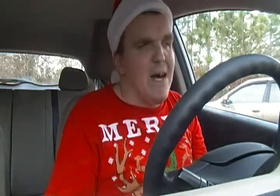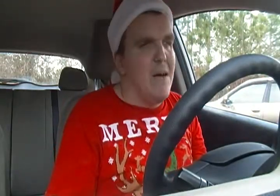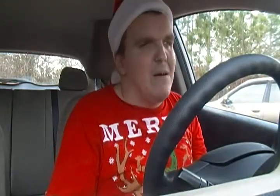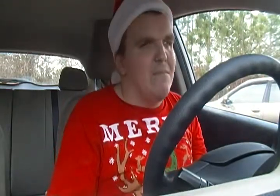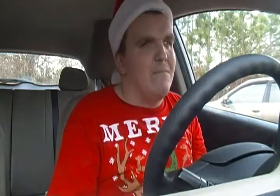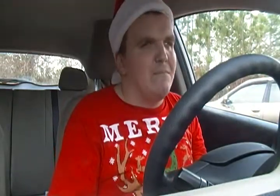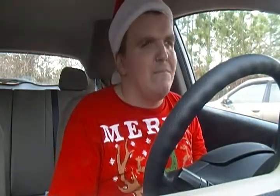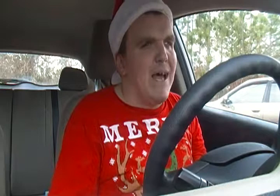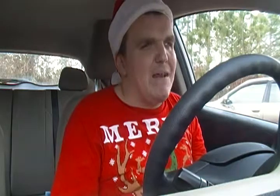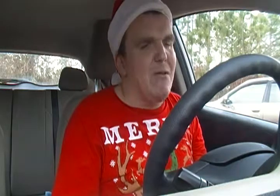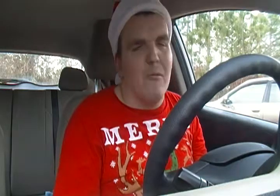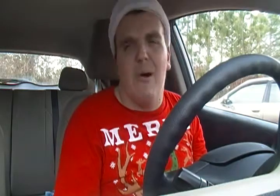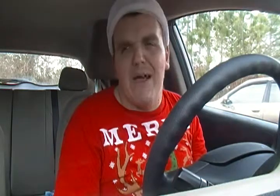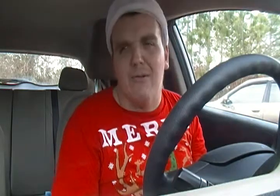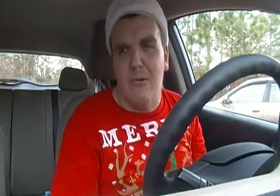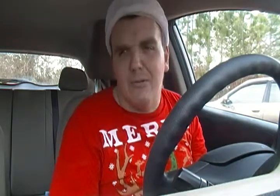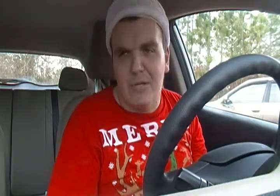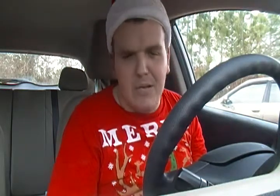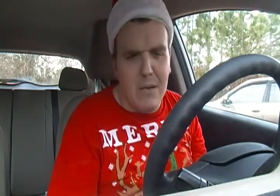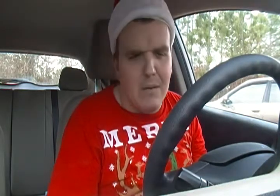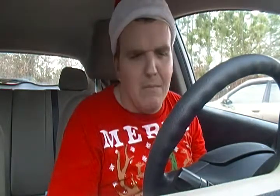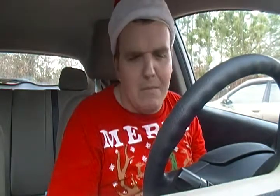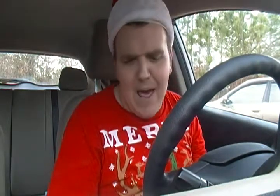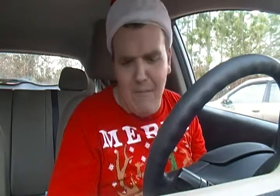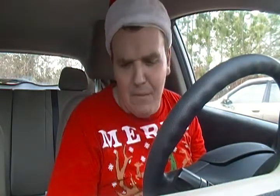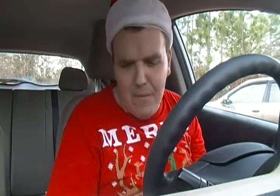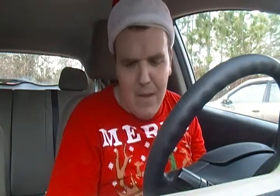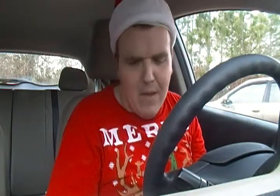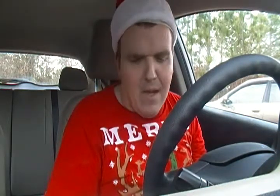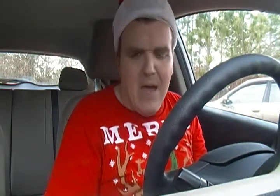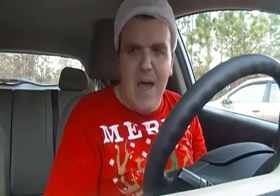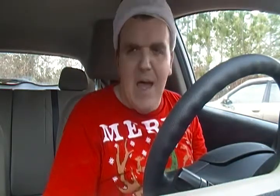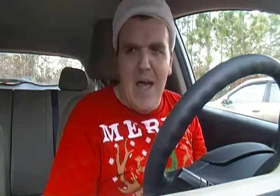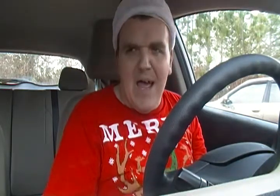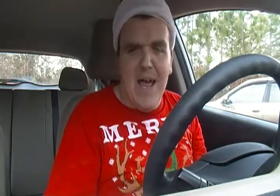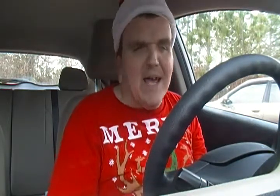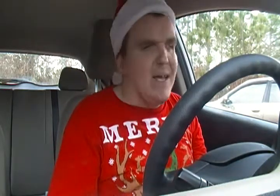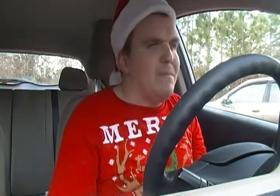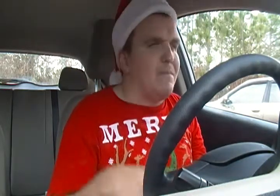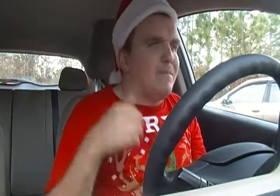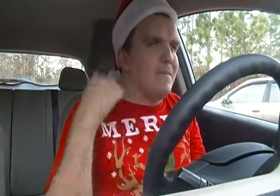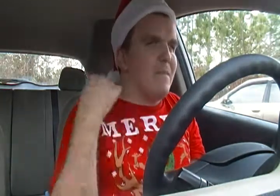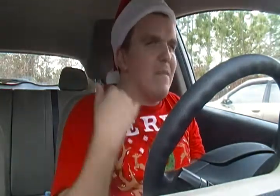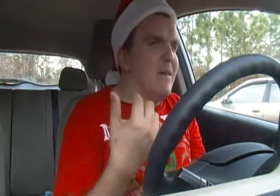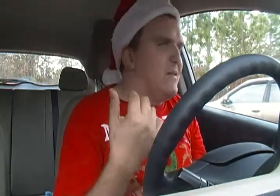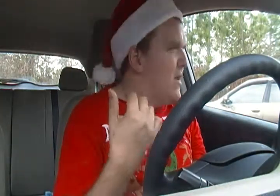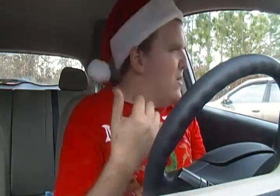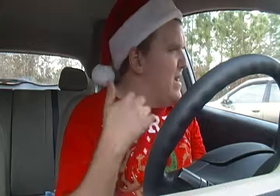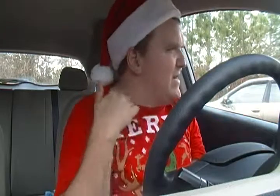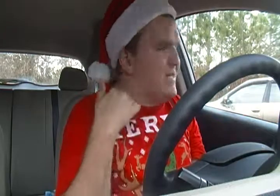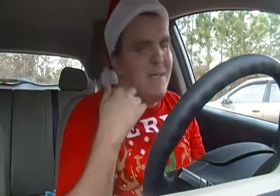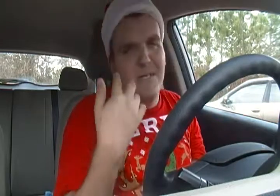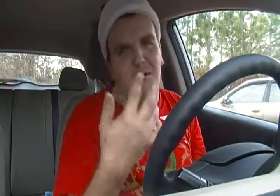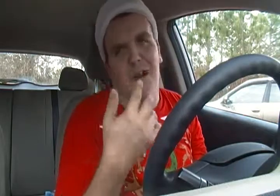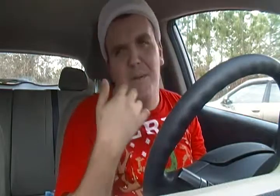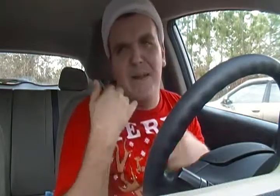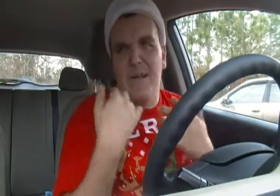um that normal eight-year-olds did have and so he's trying to be